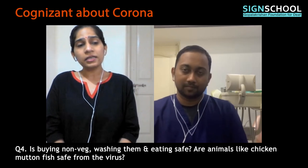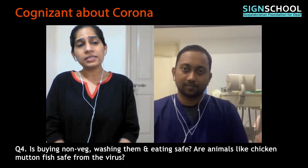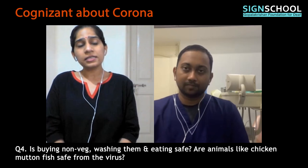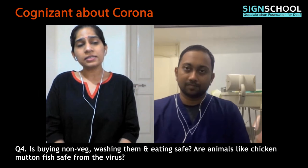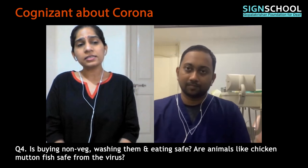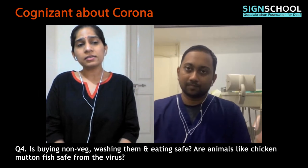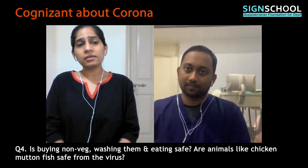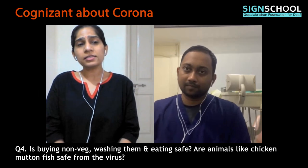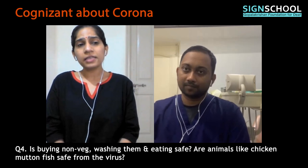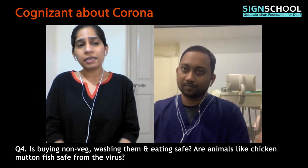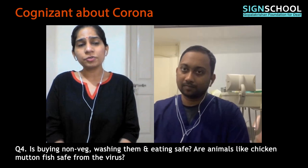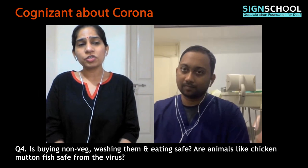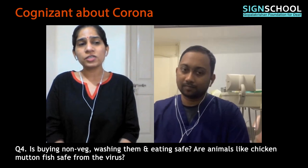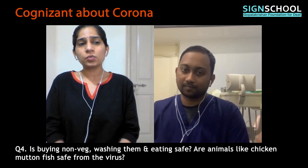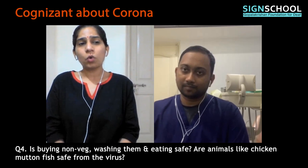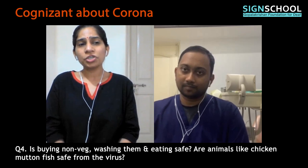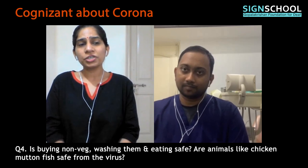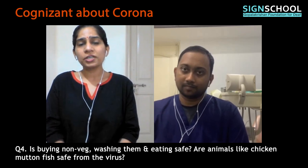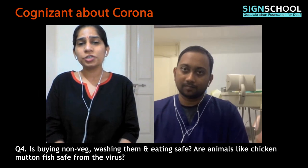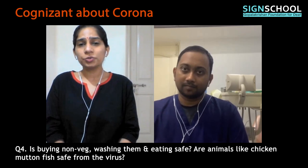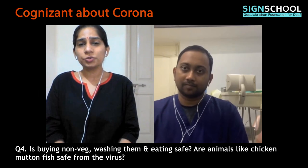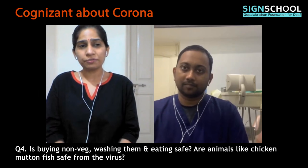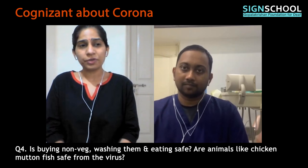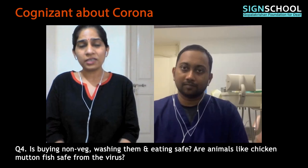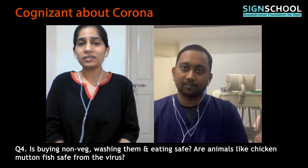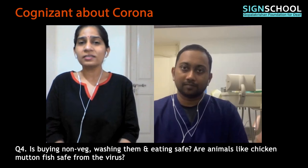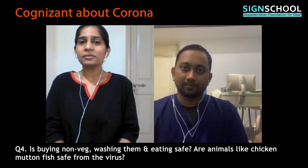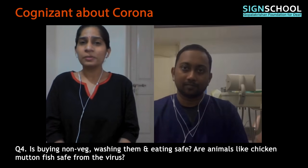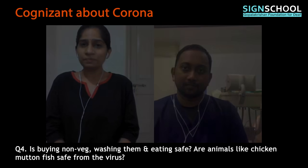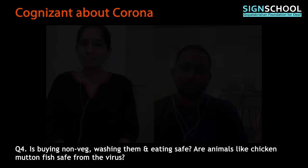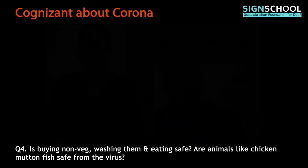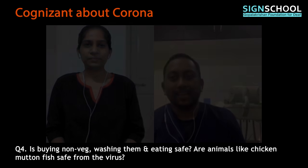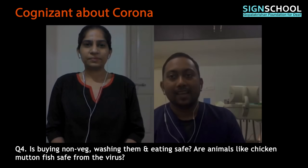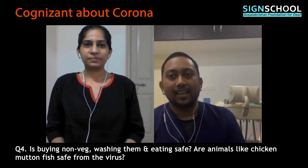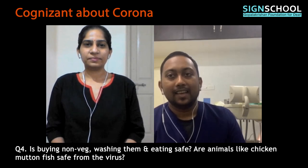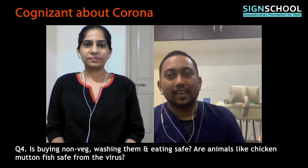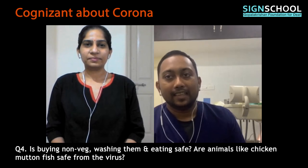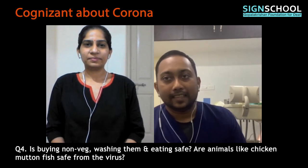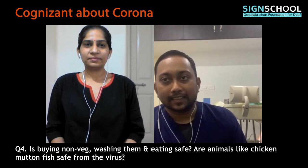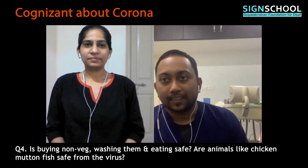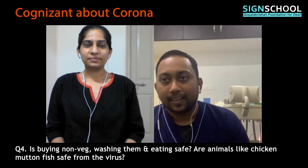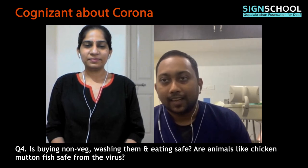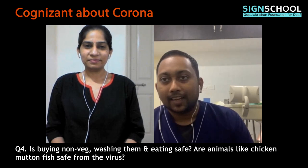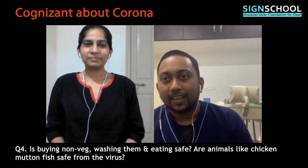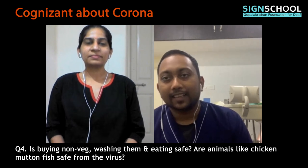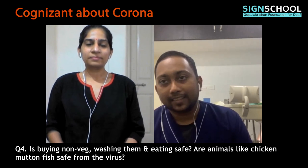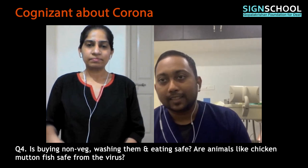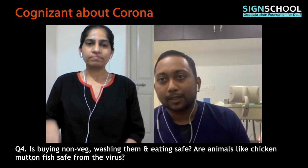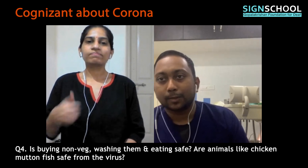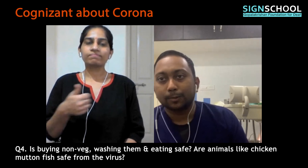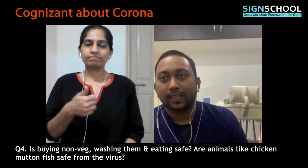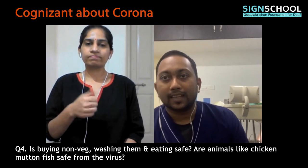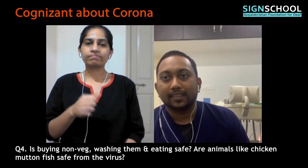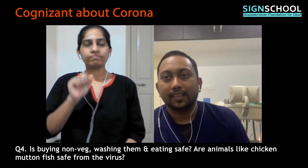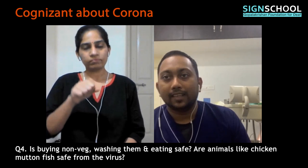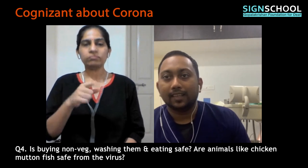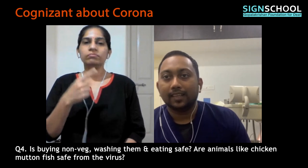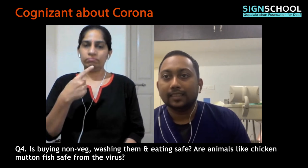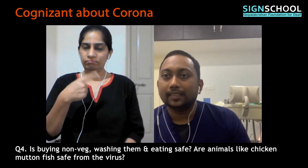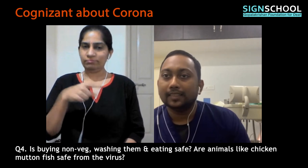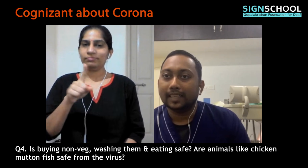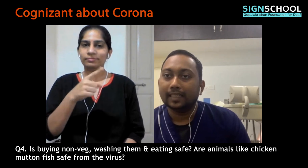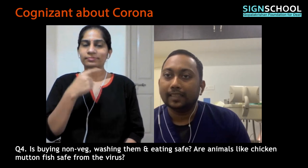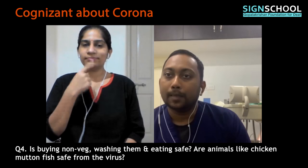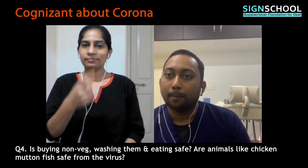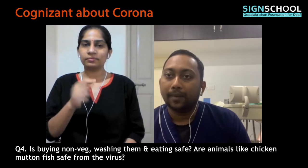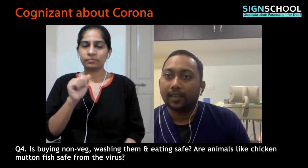one is it safe to just wash it and use it for eating? Yes, yes, it is true that